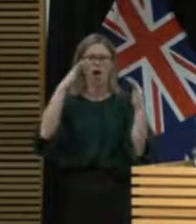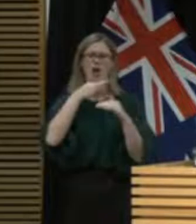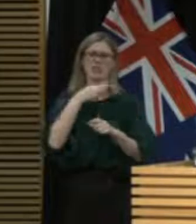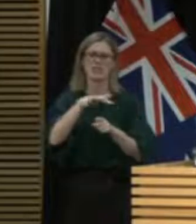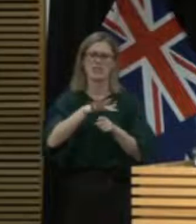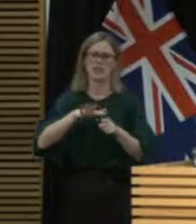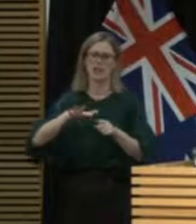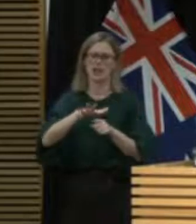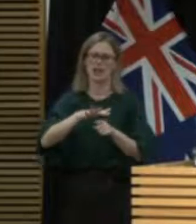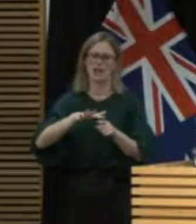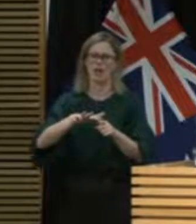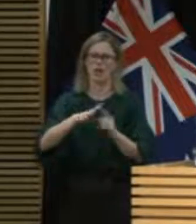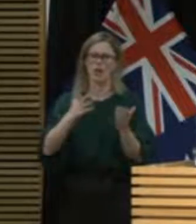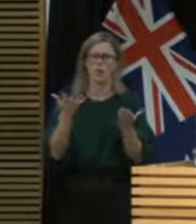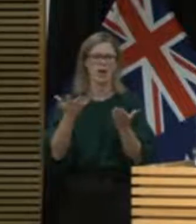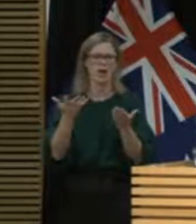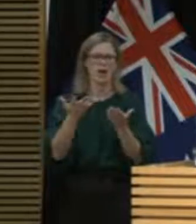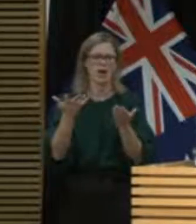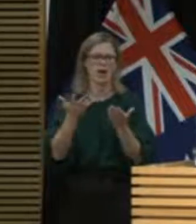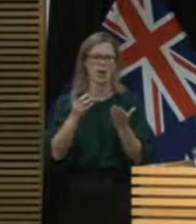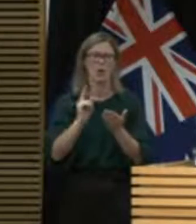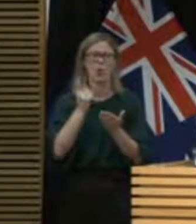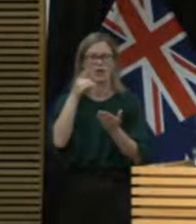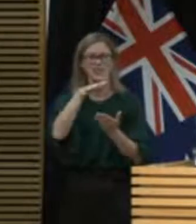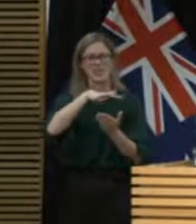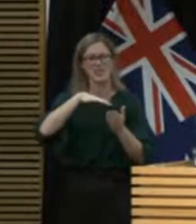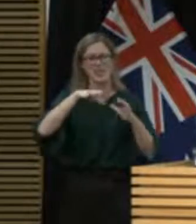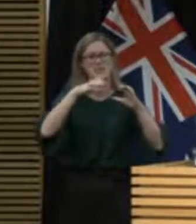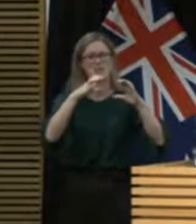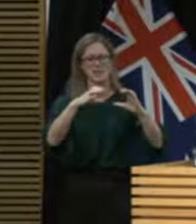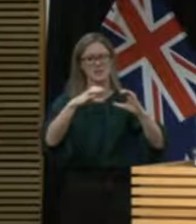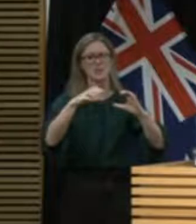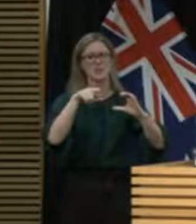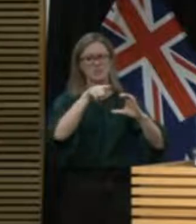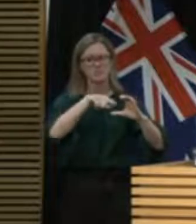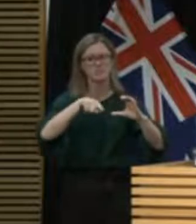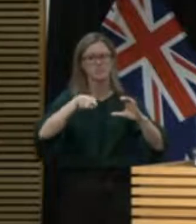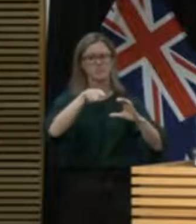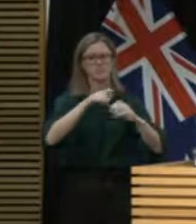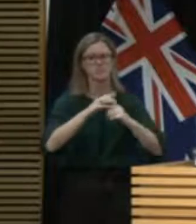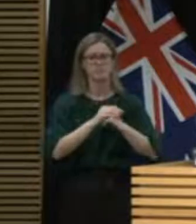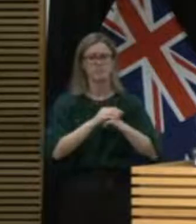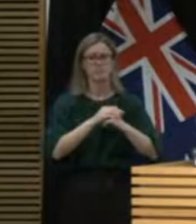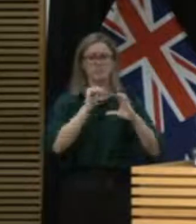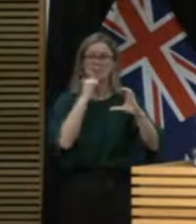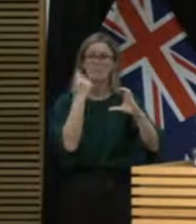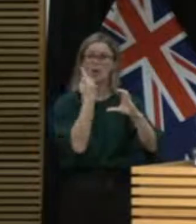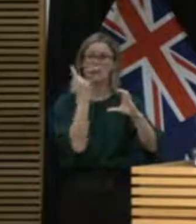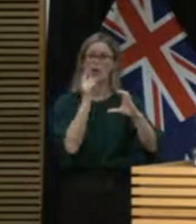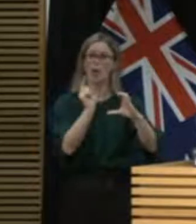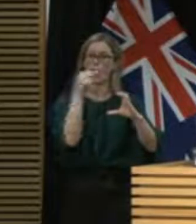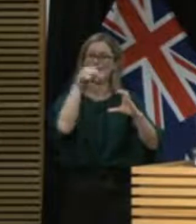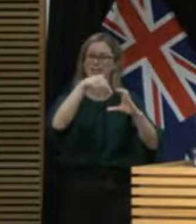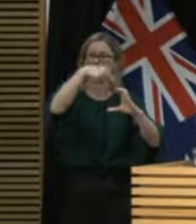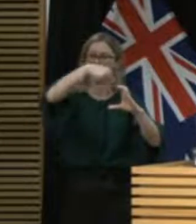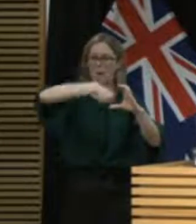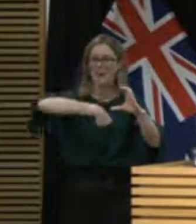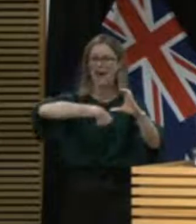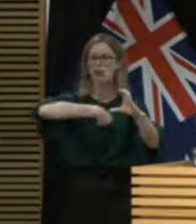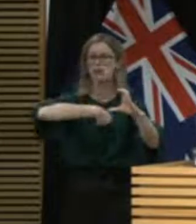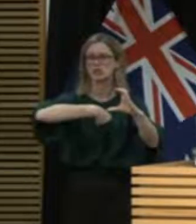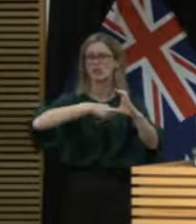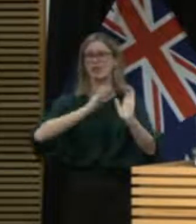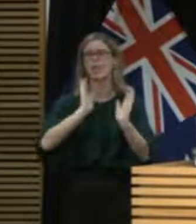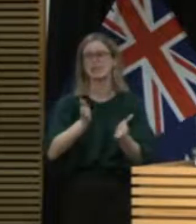is, of course, the primary source of the outbreak in Auckland. And of course, we do require testing for those who are regularly coming out